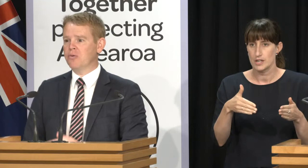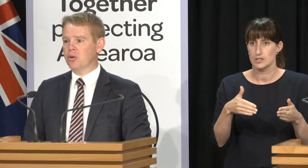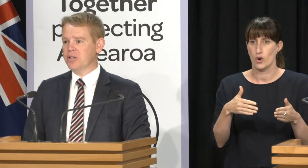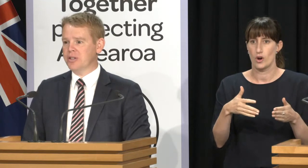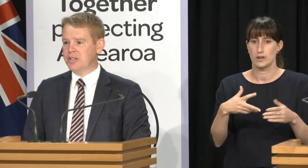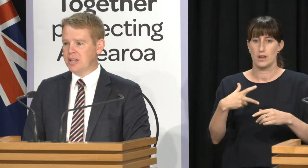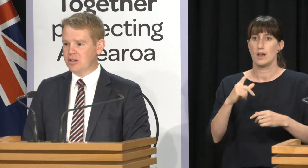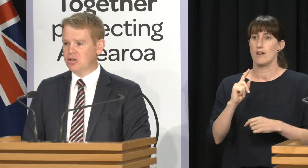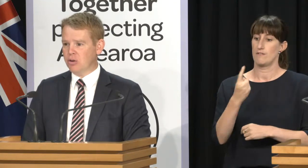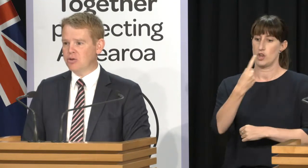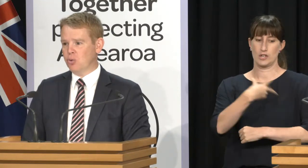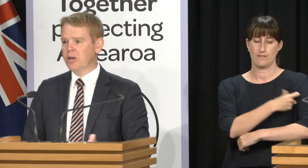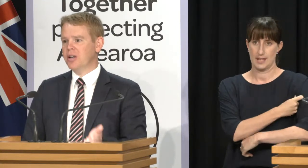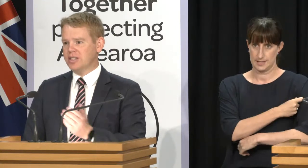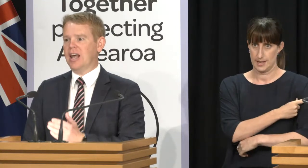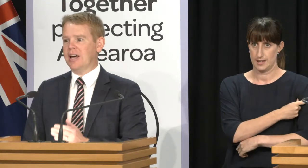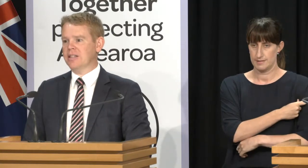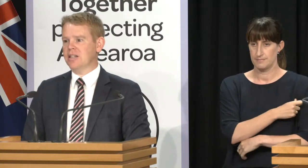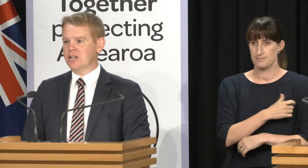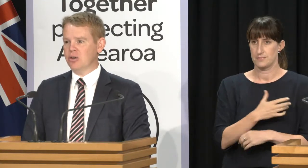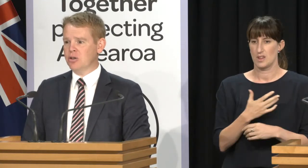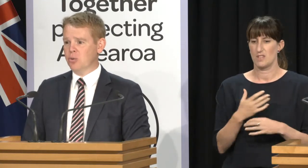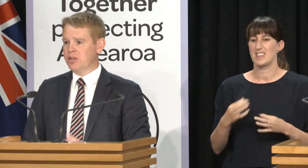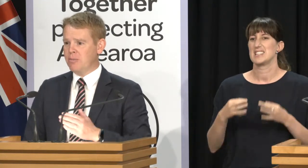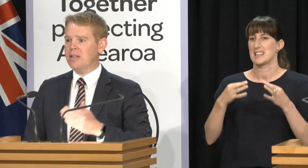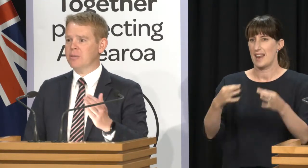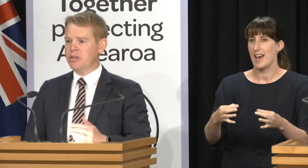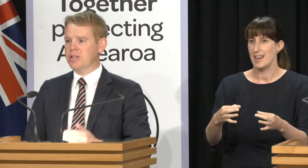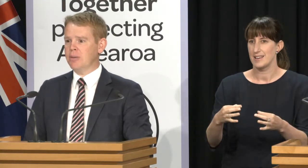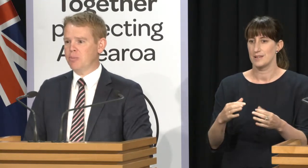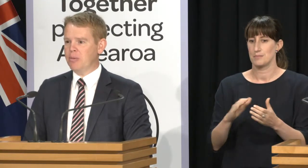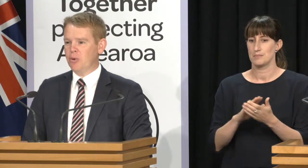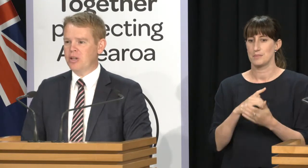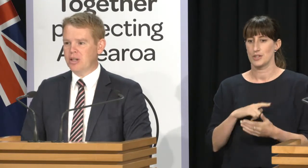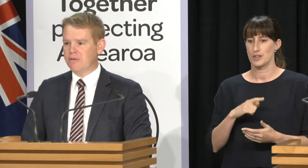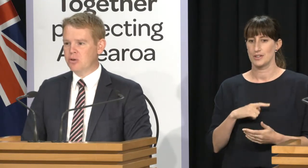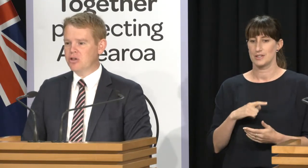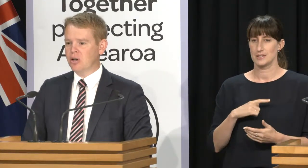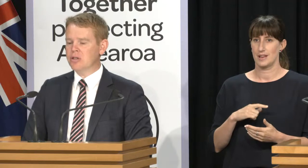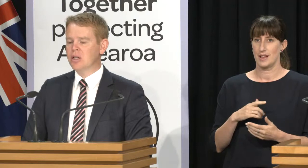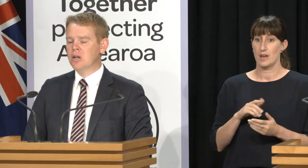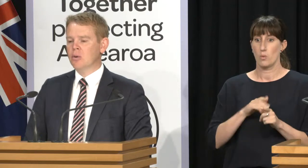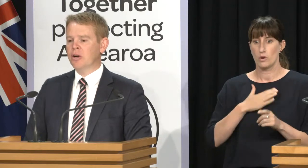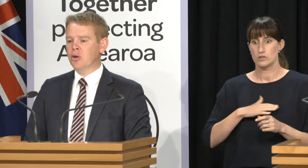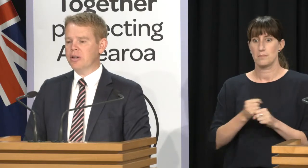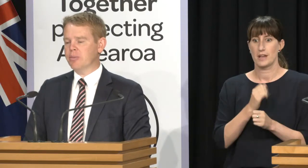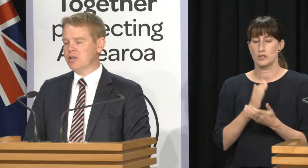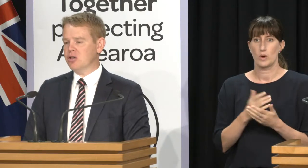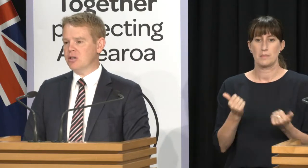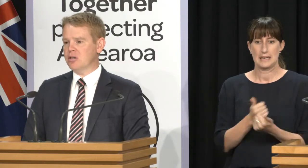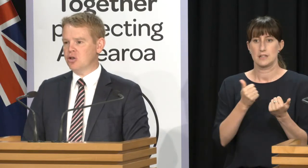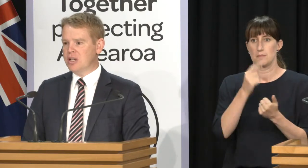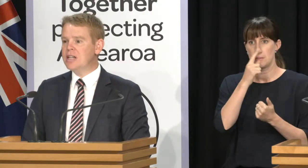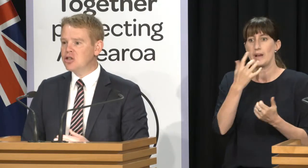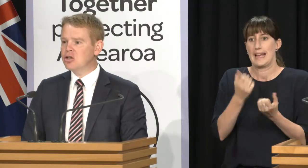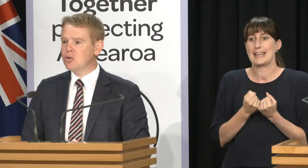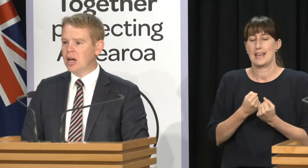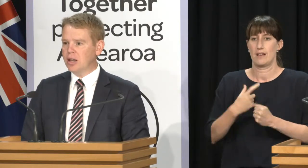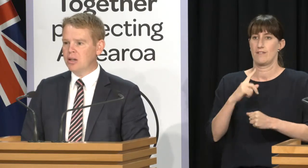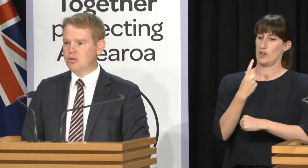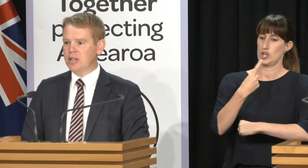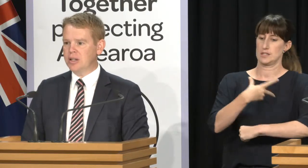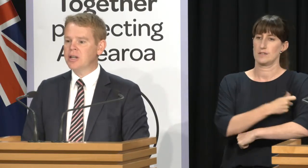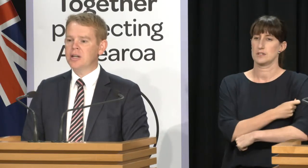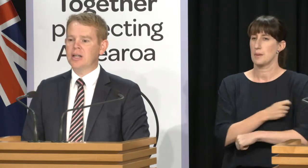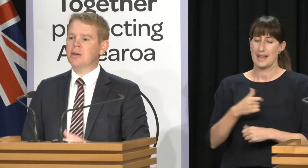before they move on to the second dose, or delaying the second dose in order to maximise the number of people who can get a first dose. We're not in the position to need to do